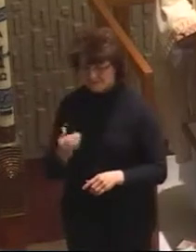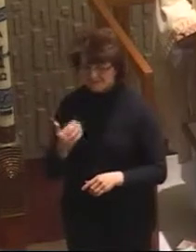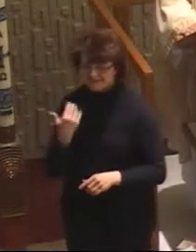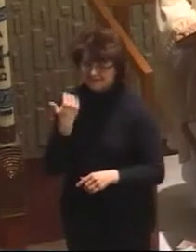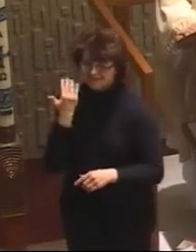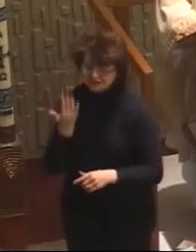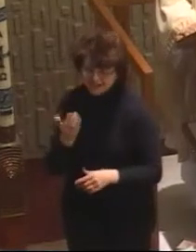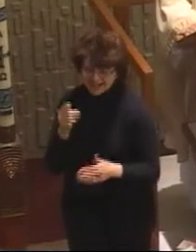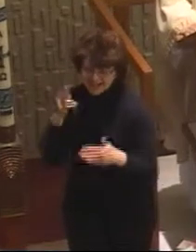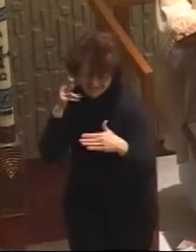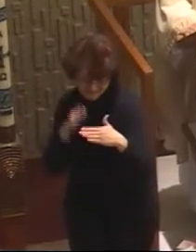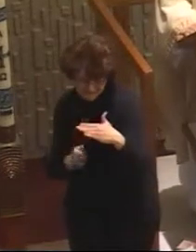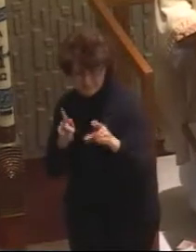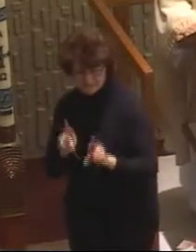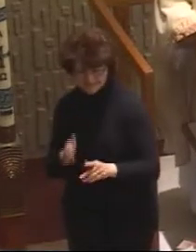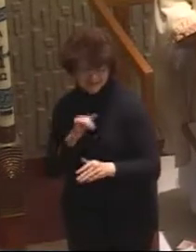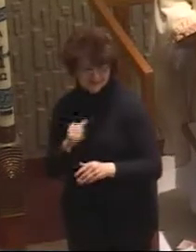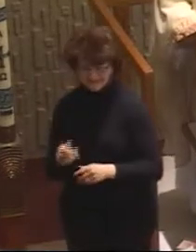am,